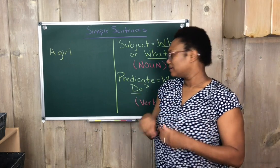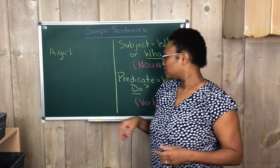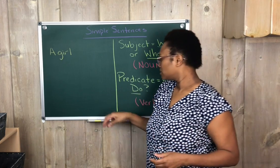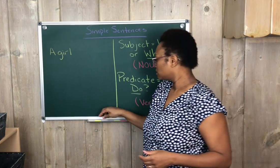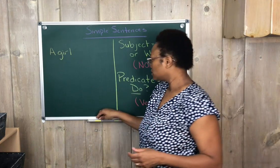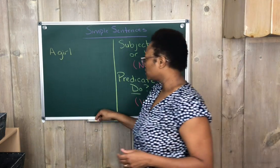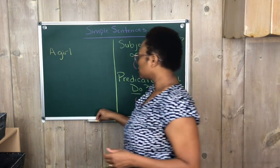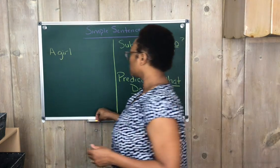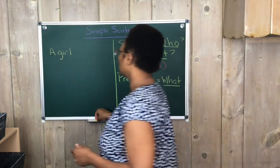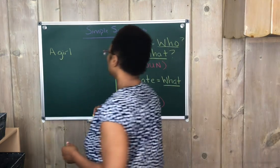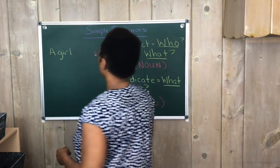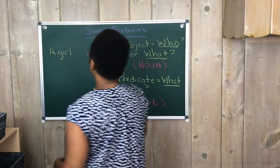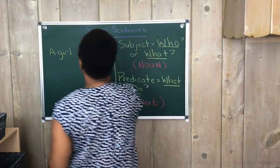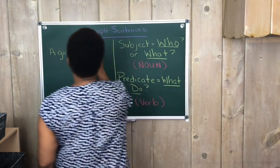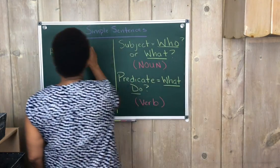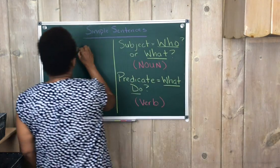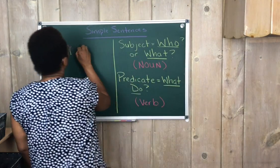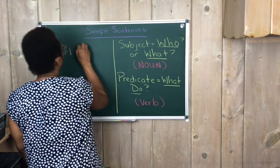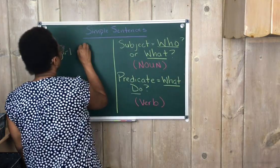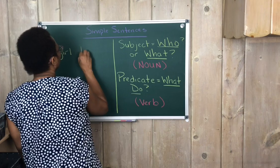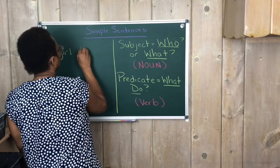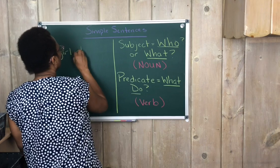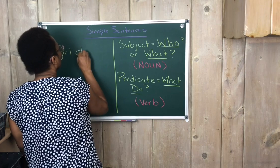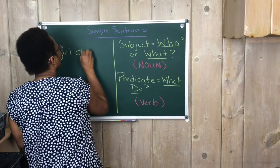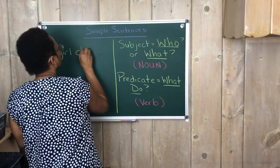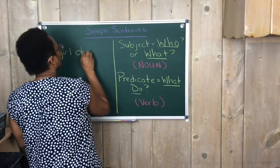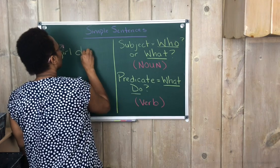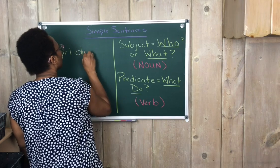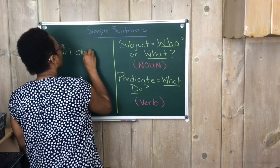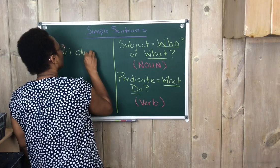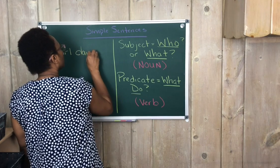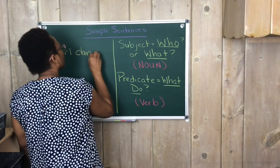So I would have to add a verb.